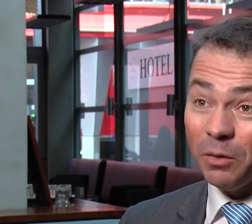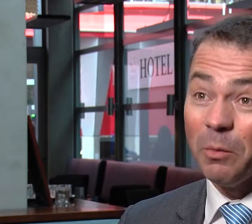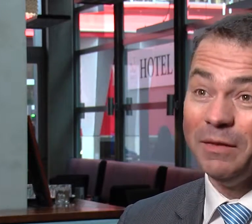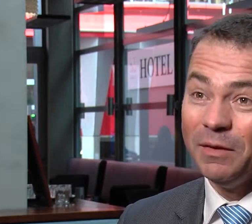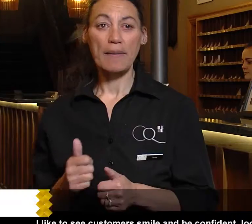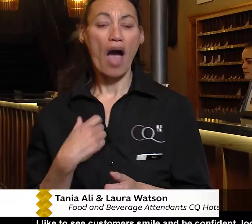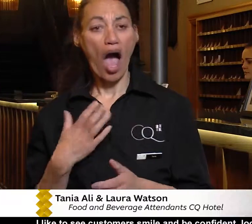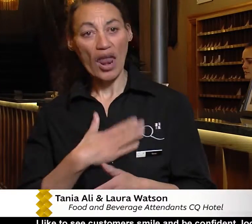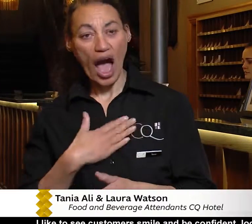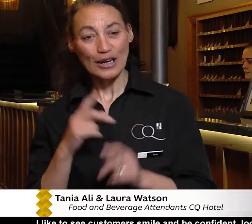one.